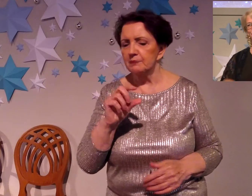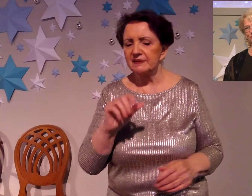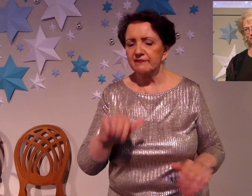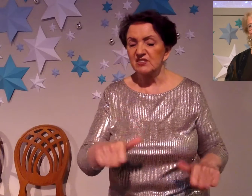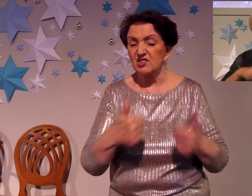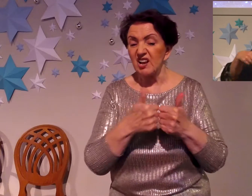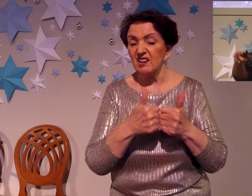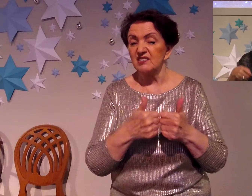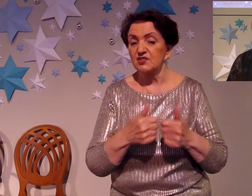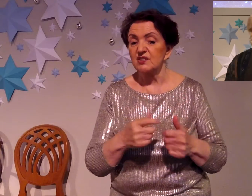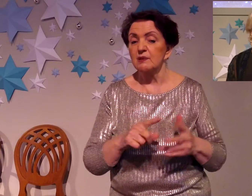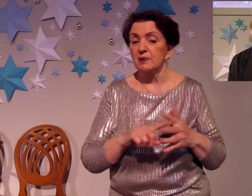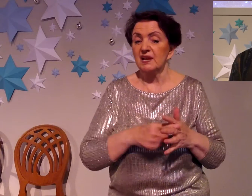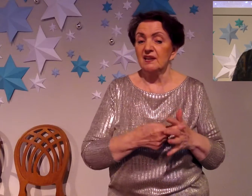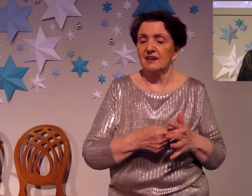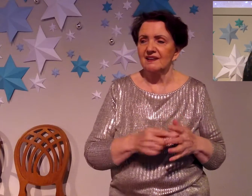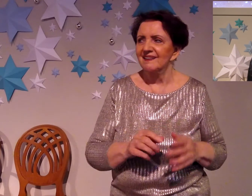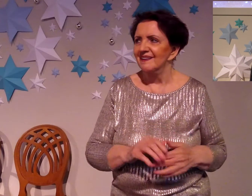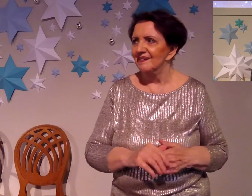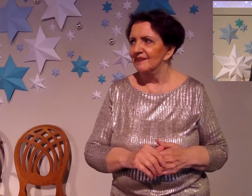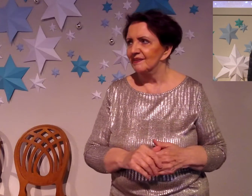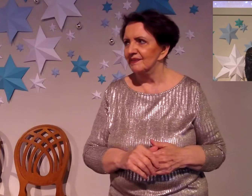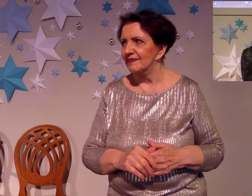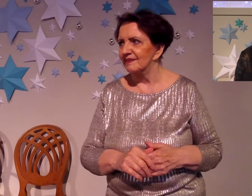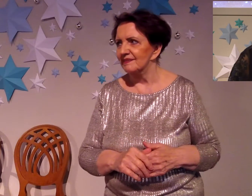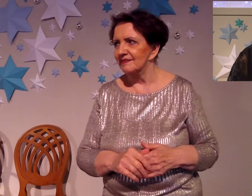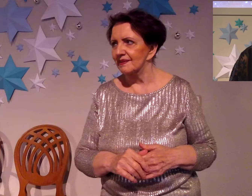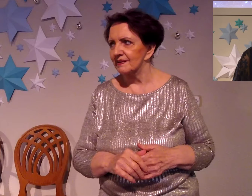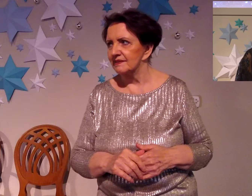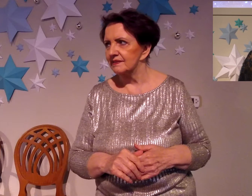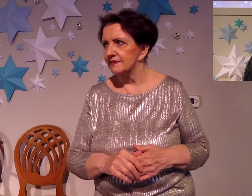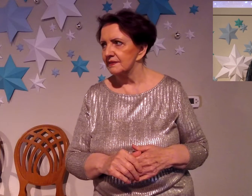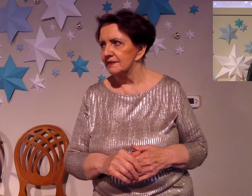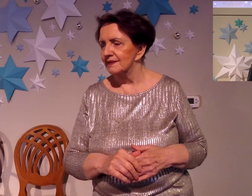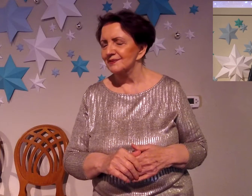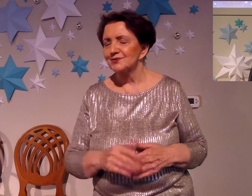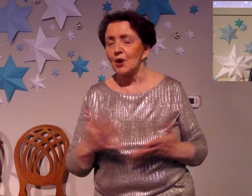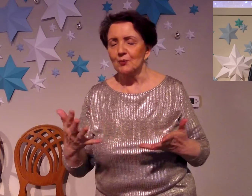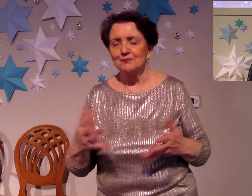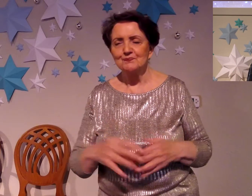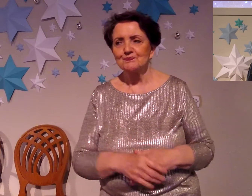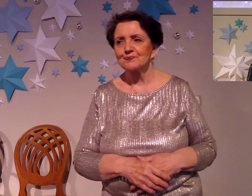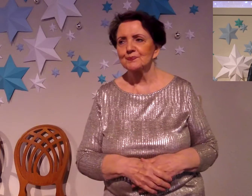getting closer, further away. Oh, yeah. Mm-hmm. So